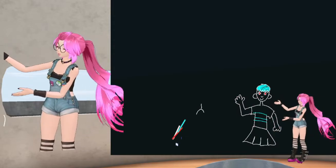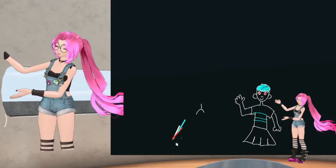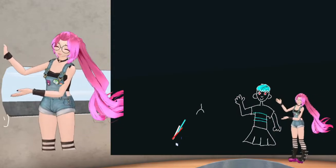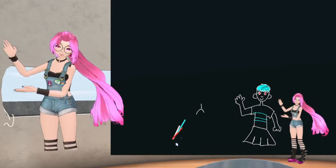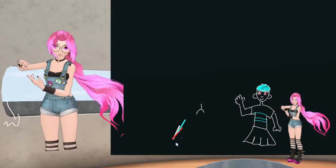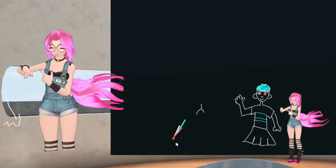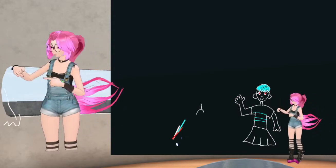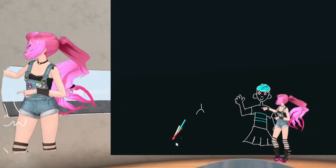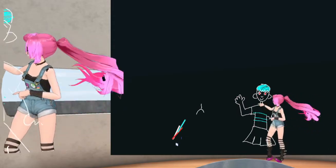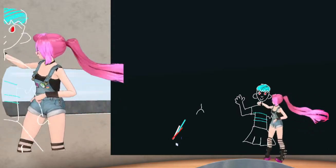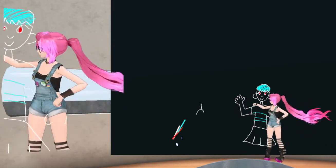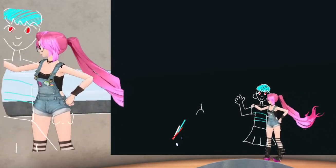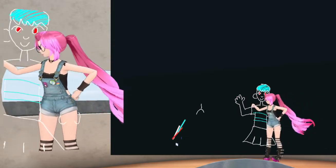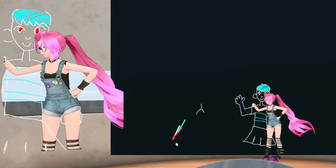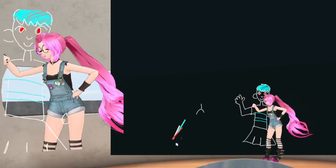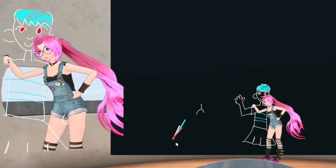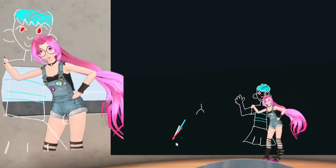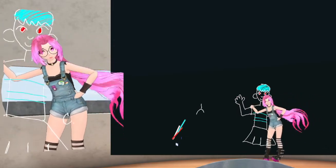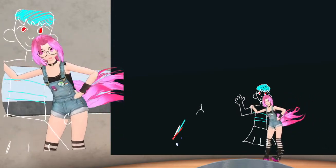is my friend.